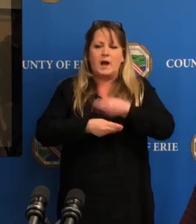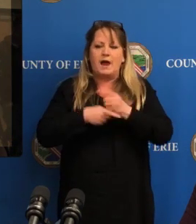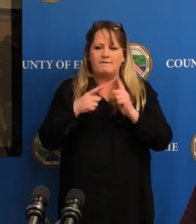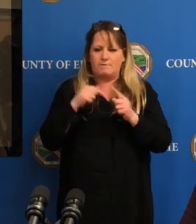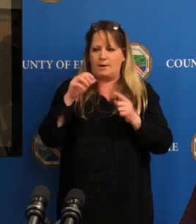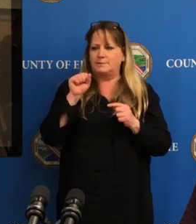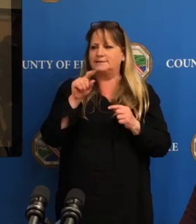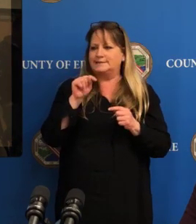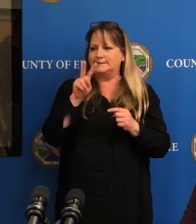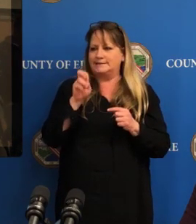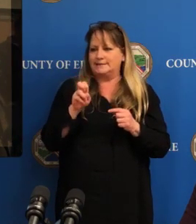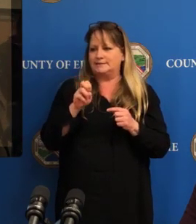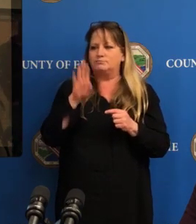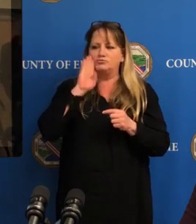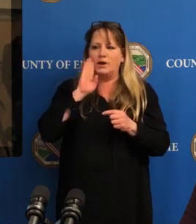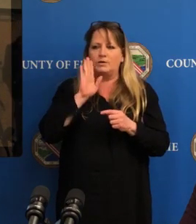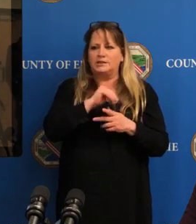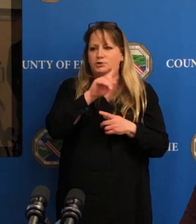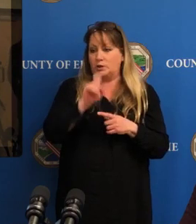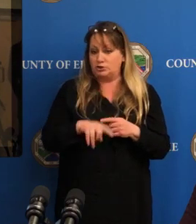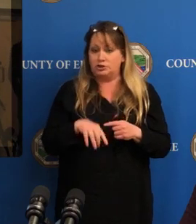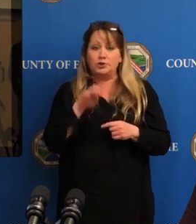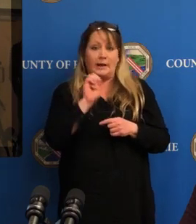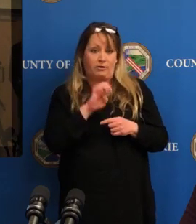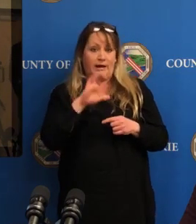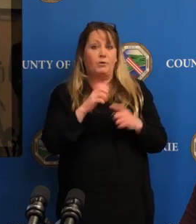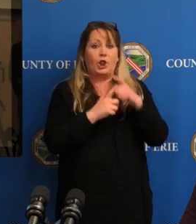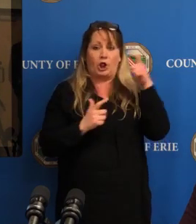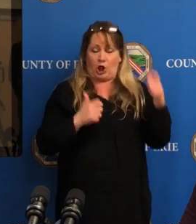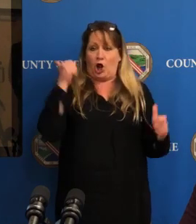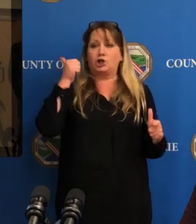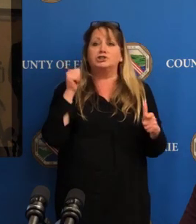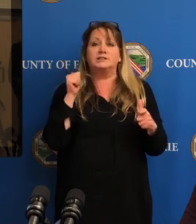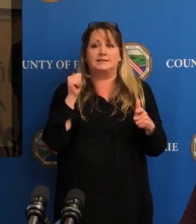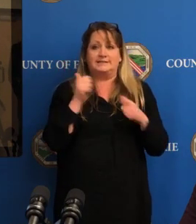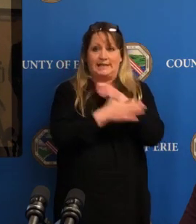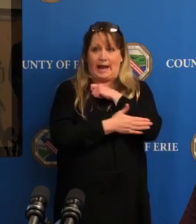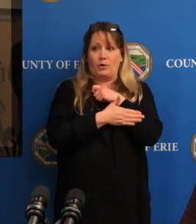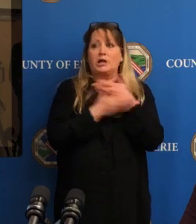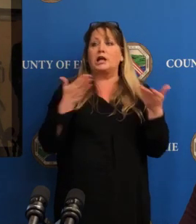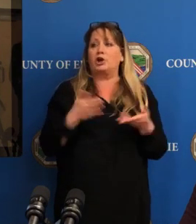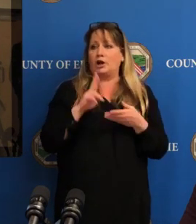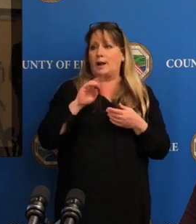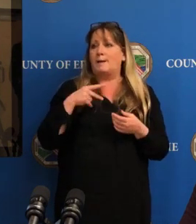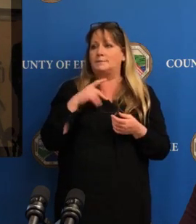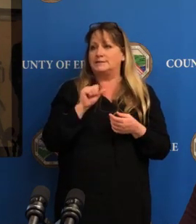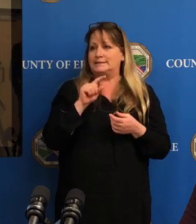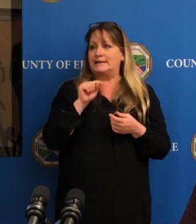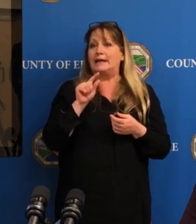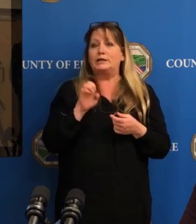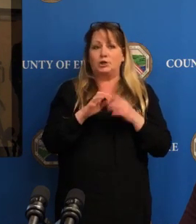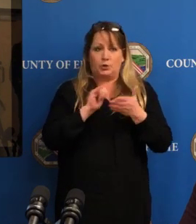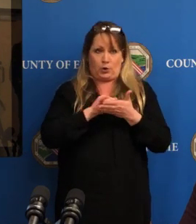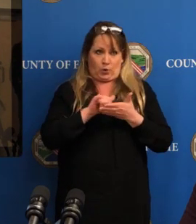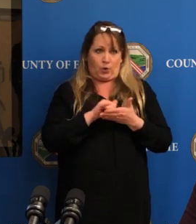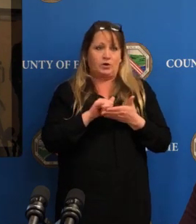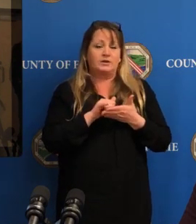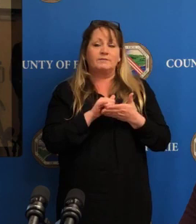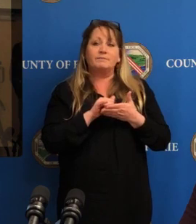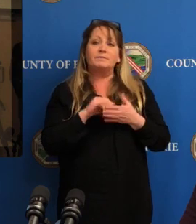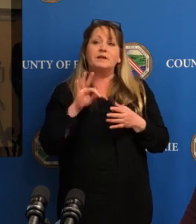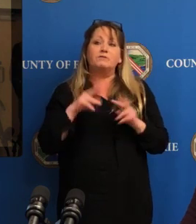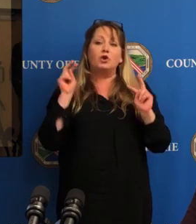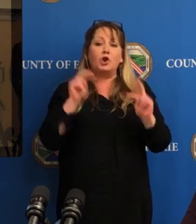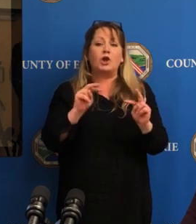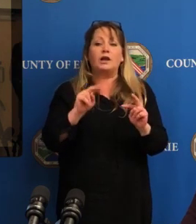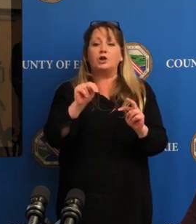question. So Erie County is the largest county in upstate New York, as you know, and if you include